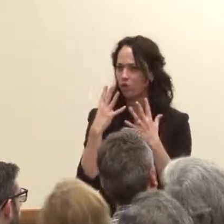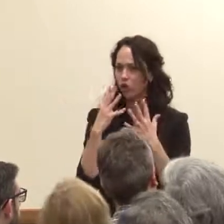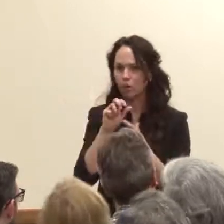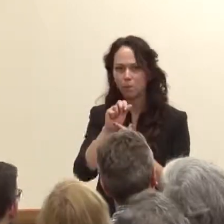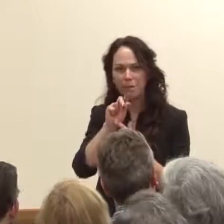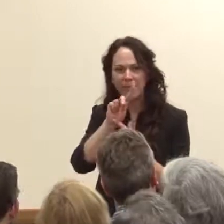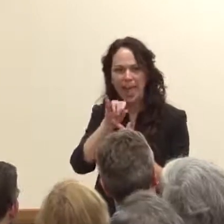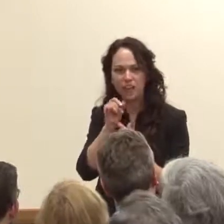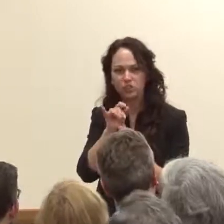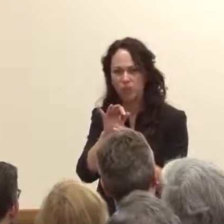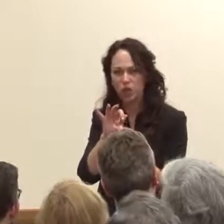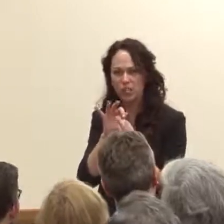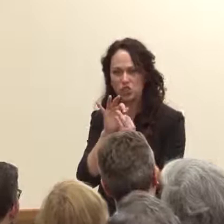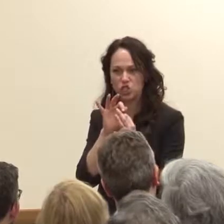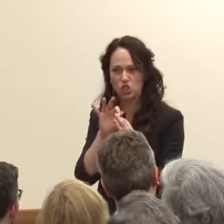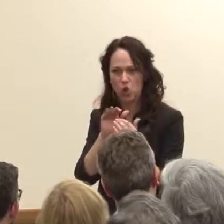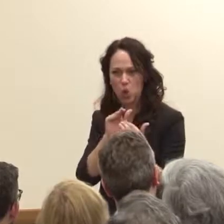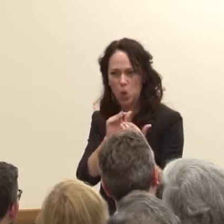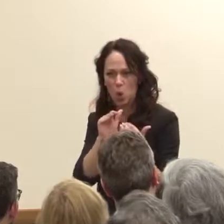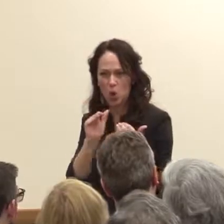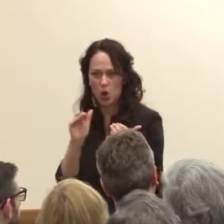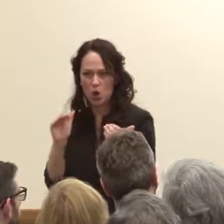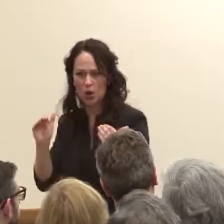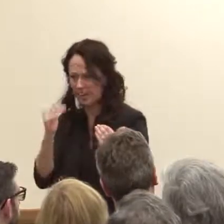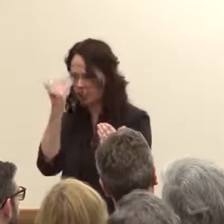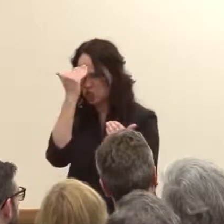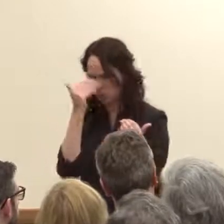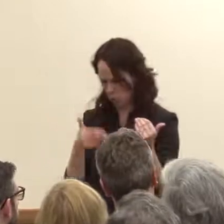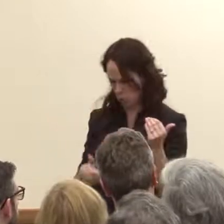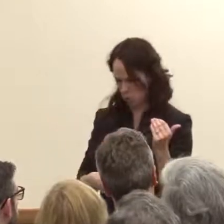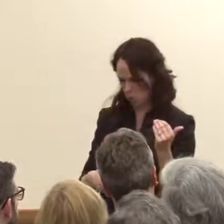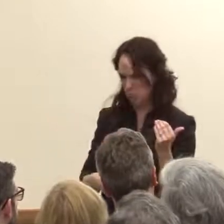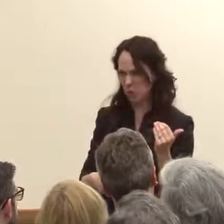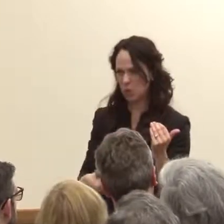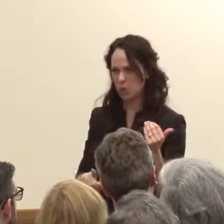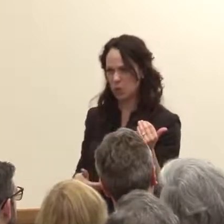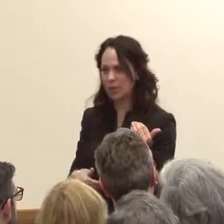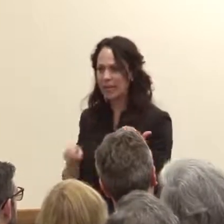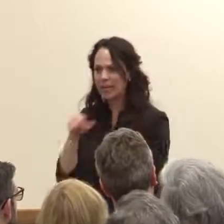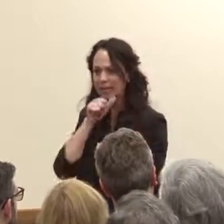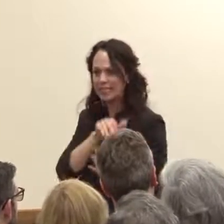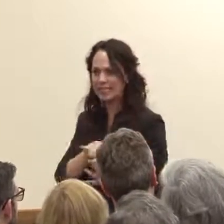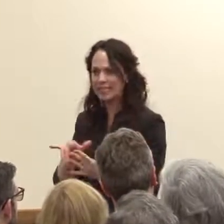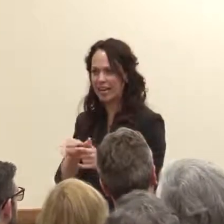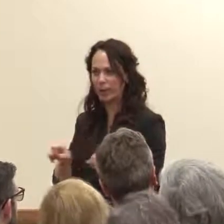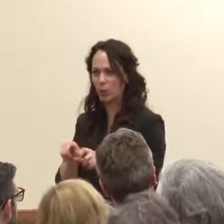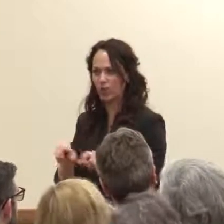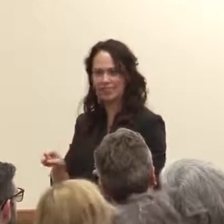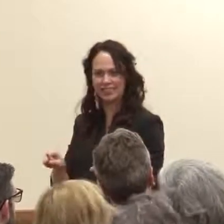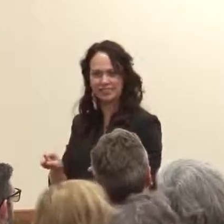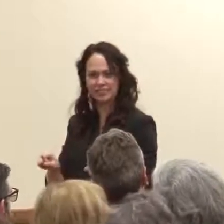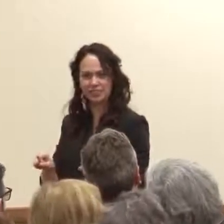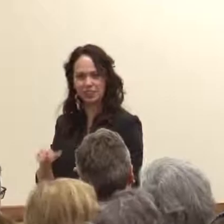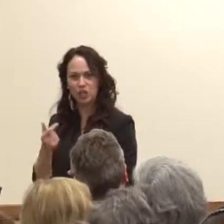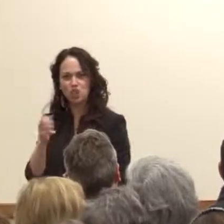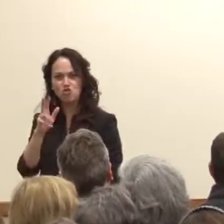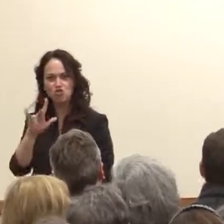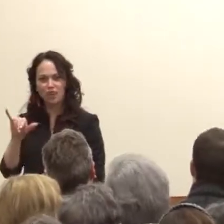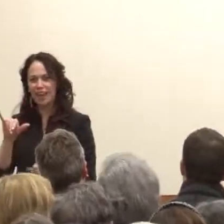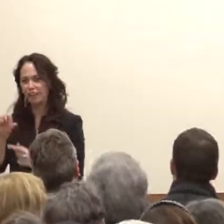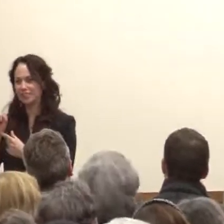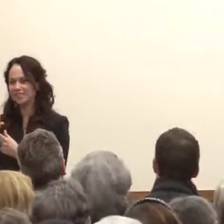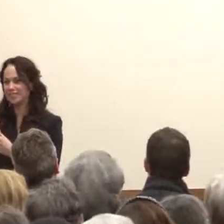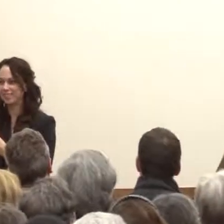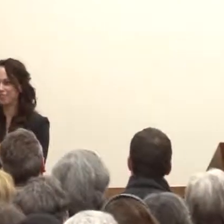certain order. He just knew to do it, and you know he didn't do a thing about linguistics. Gregory Scontris is going to tell us